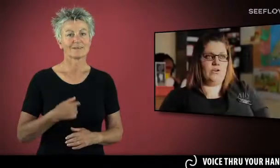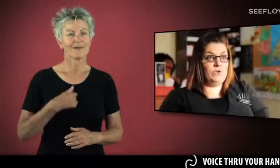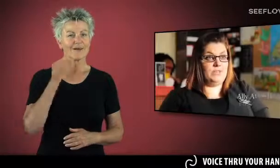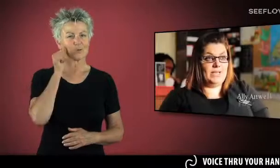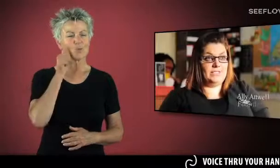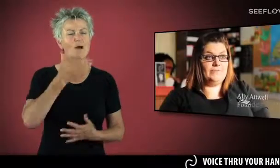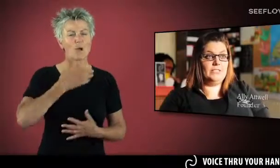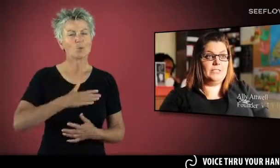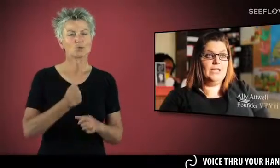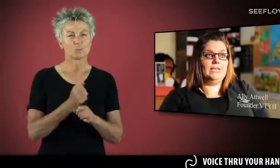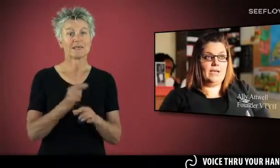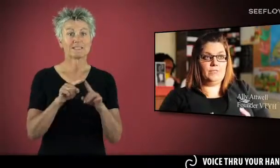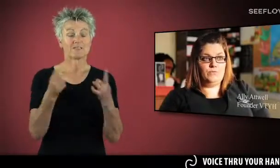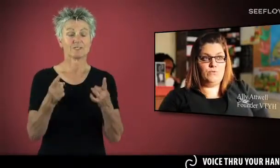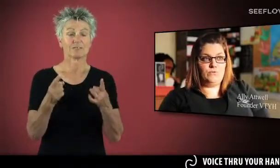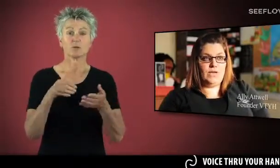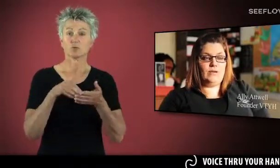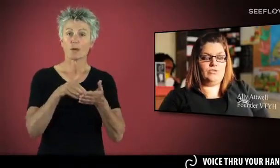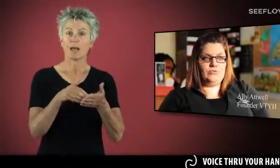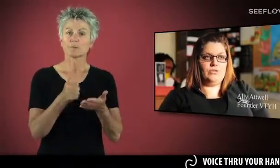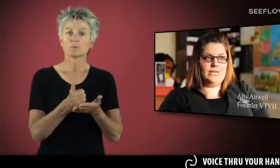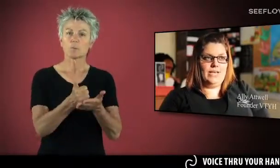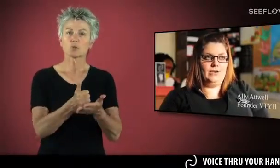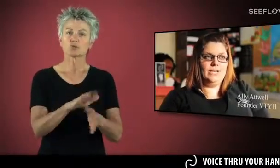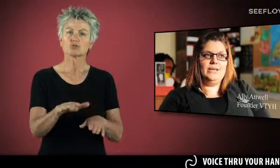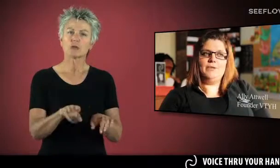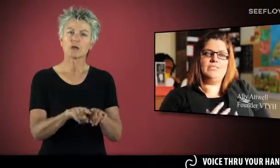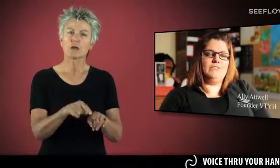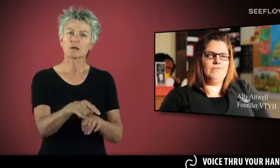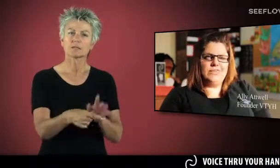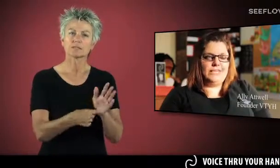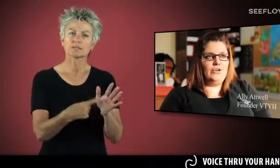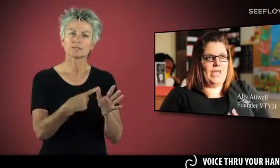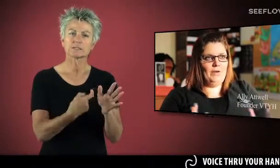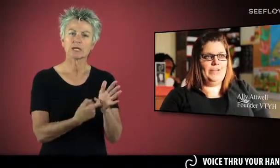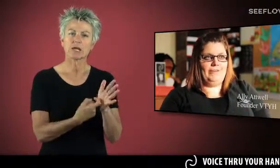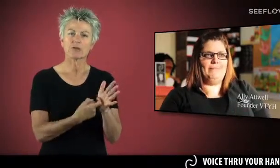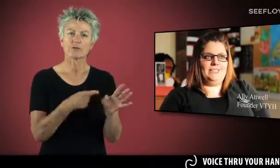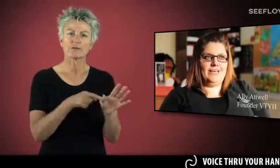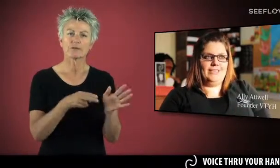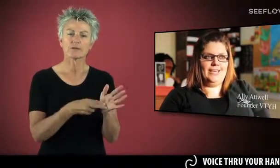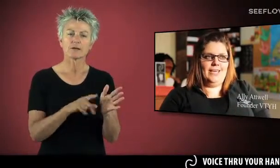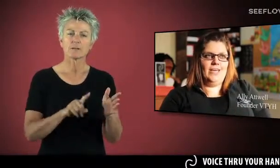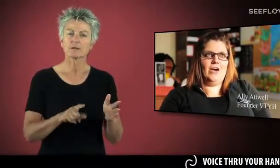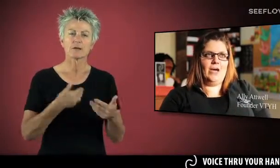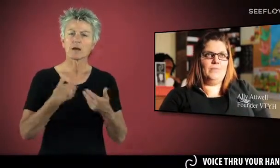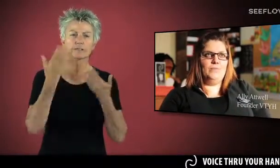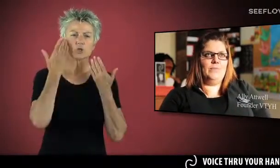I knew that I wanted to make a difference to help support children like Taryn, but I didn't really know how many families out